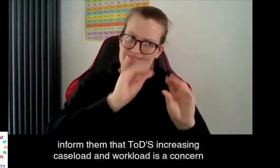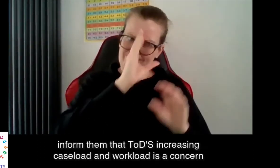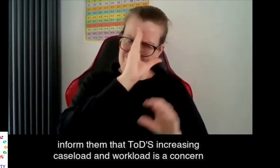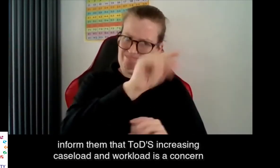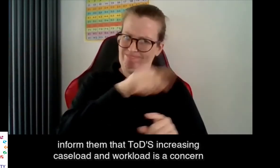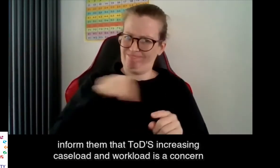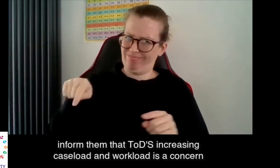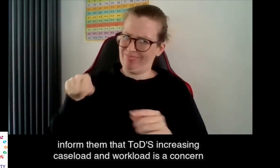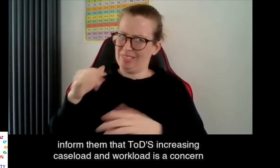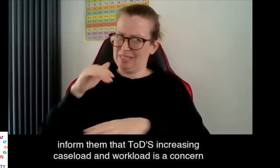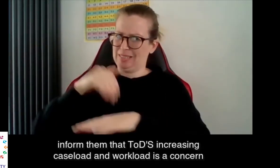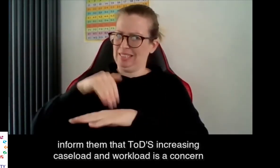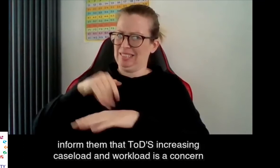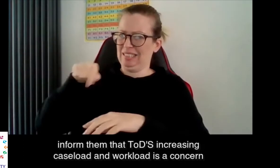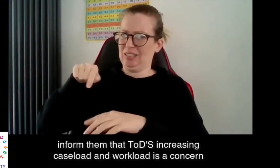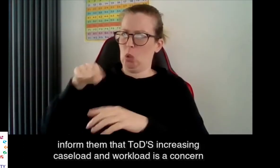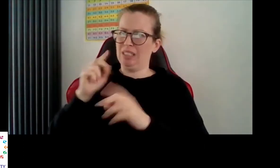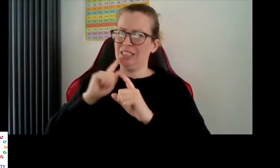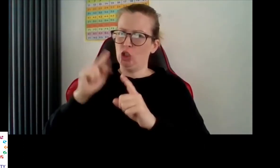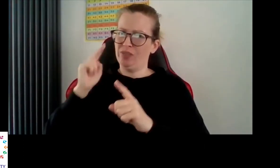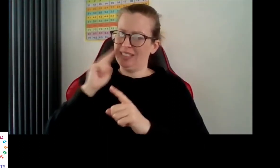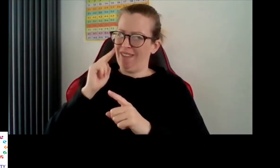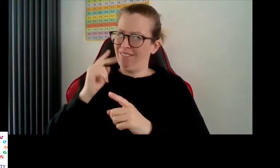and workload is a concern.